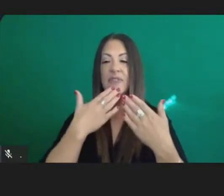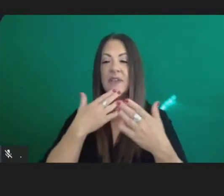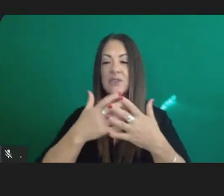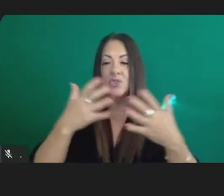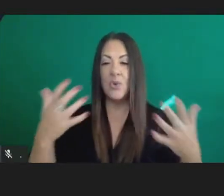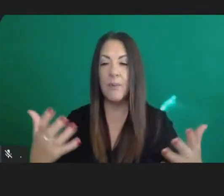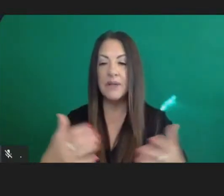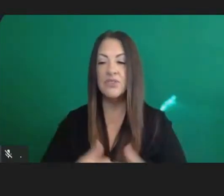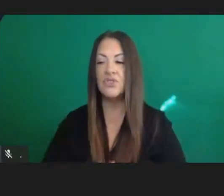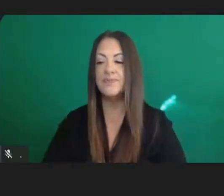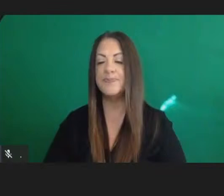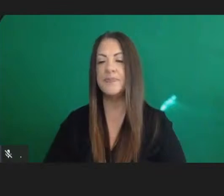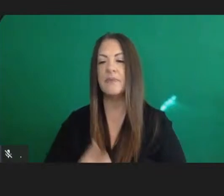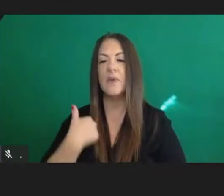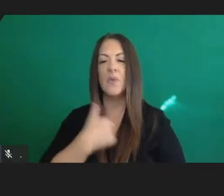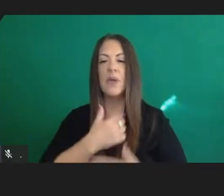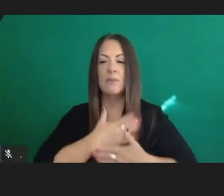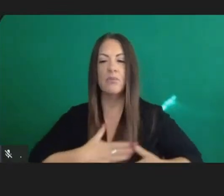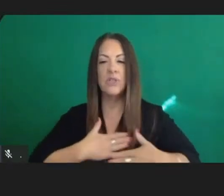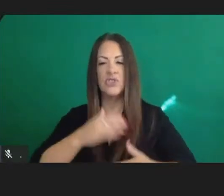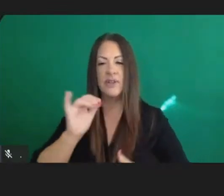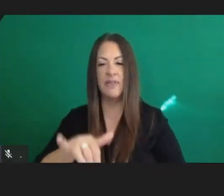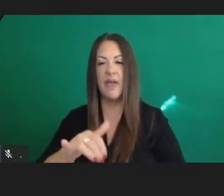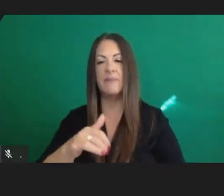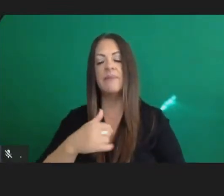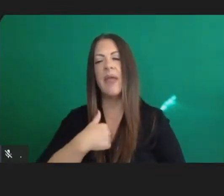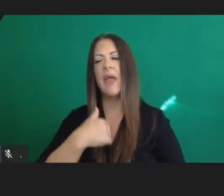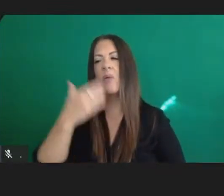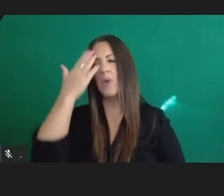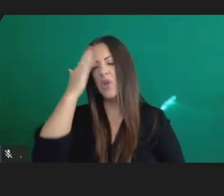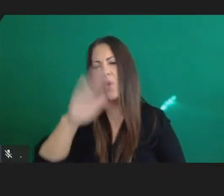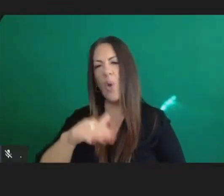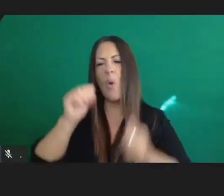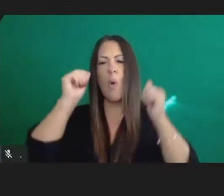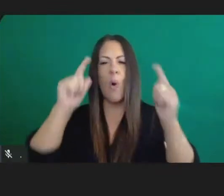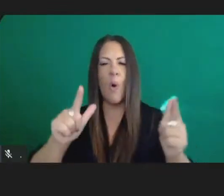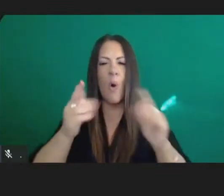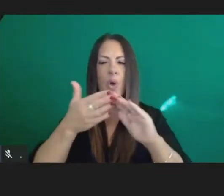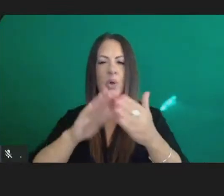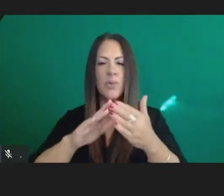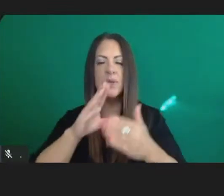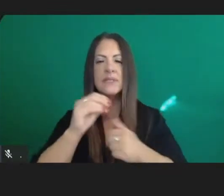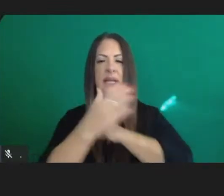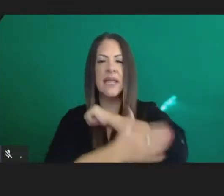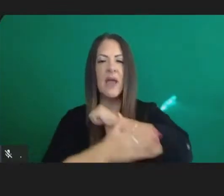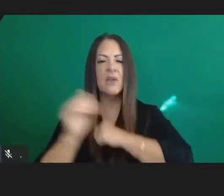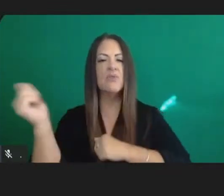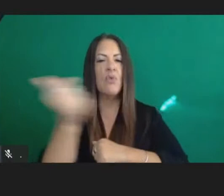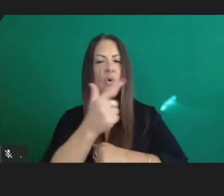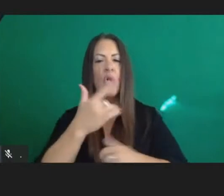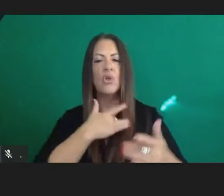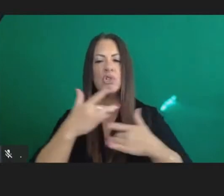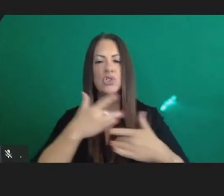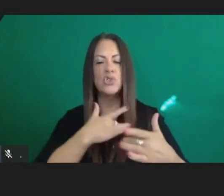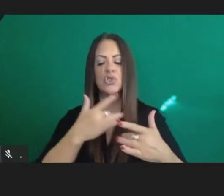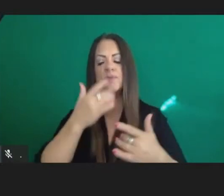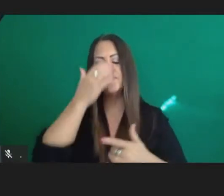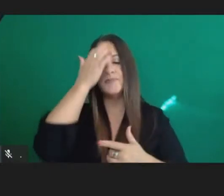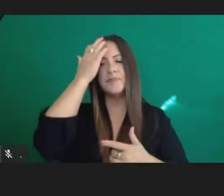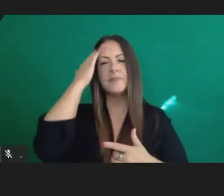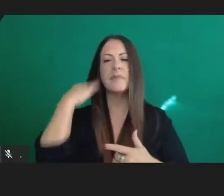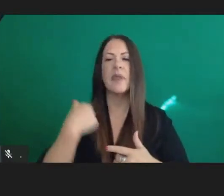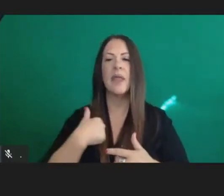to hear a bit about what communities and counties are concerned with. I appreciate all of you as we